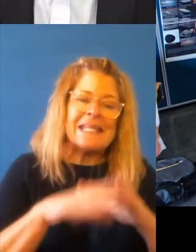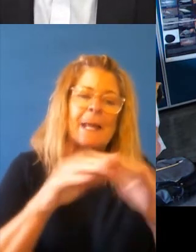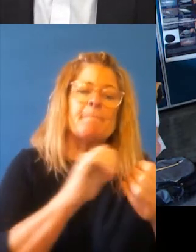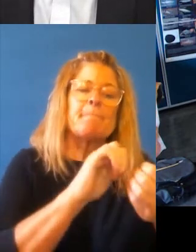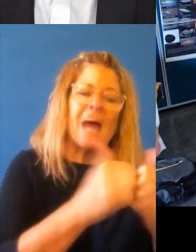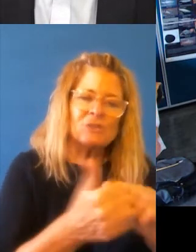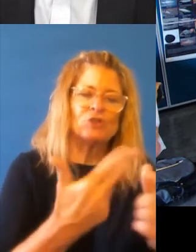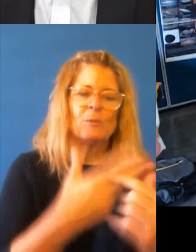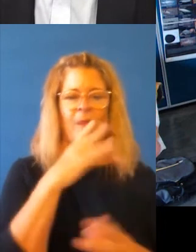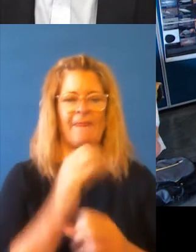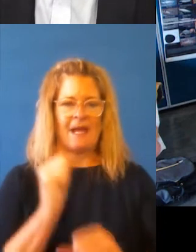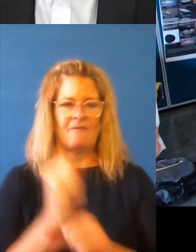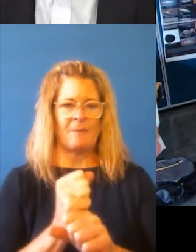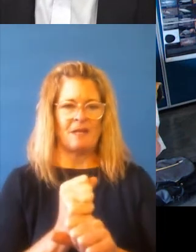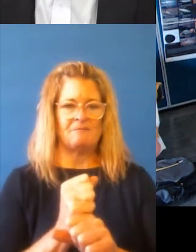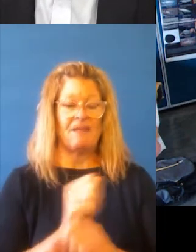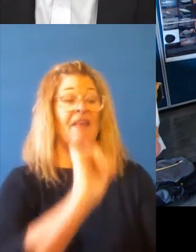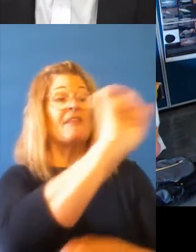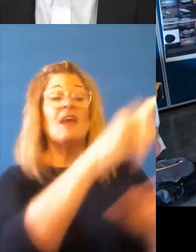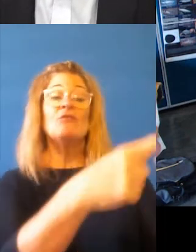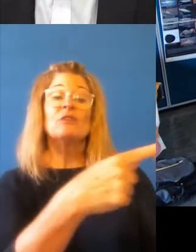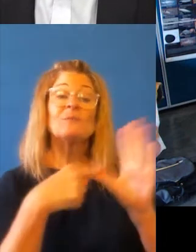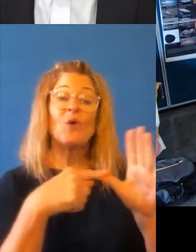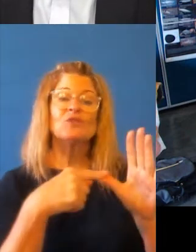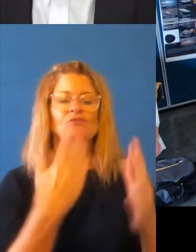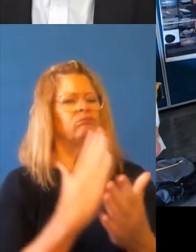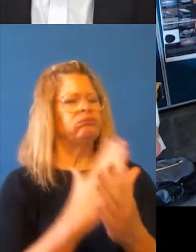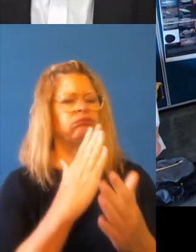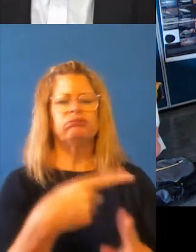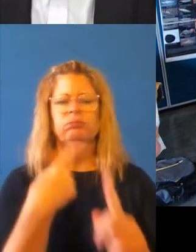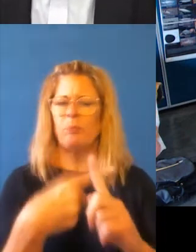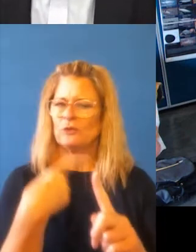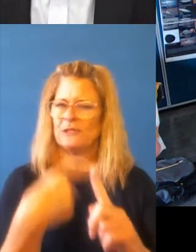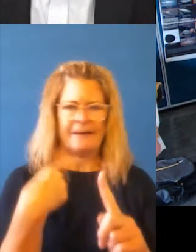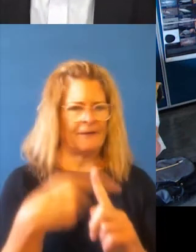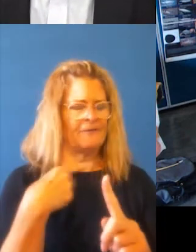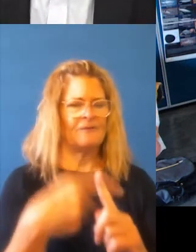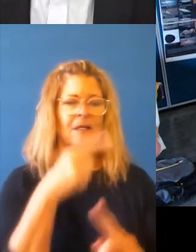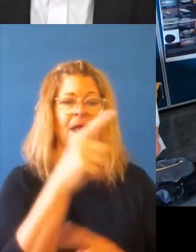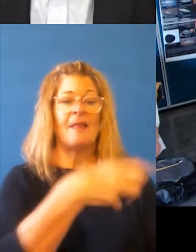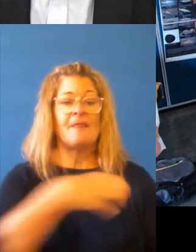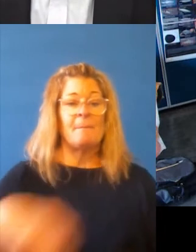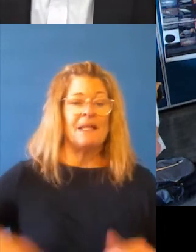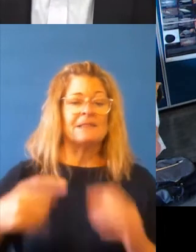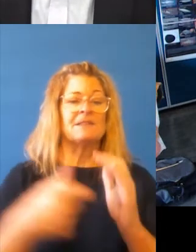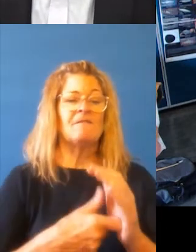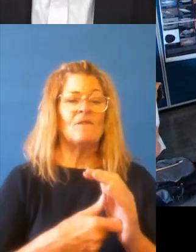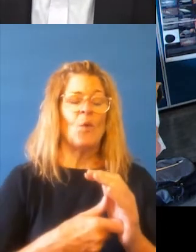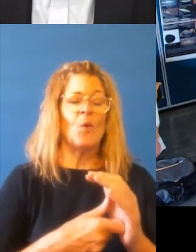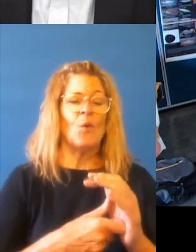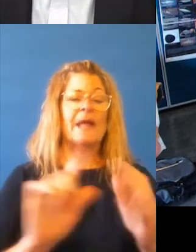positive response from the government since the tabling of the report, particularly from the Minister for Indigenous